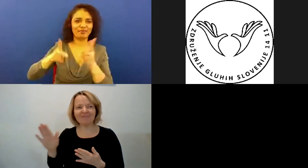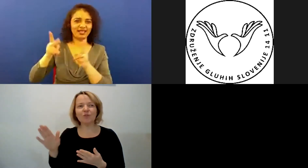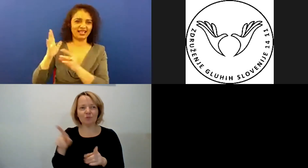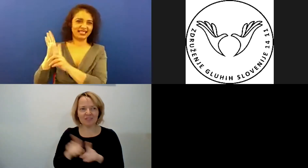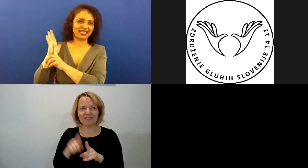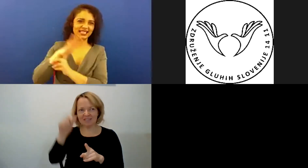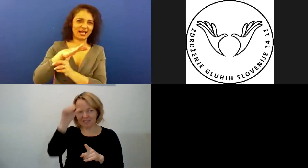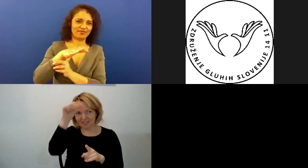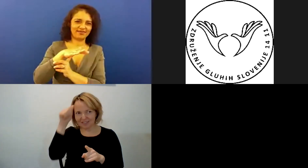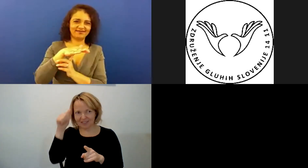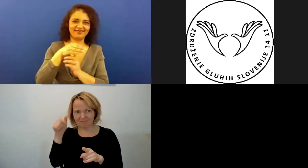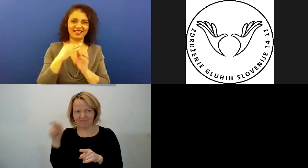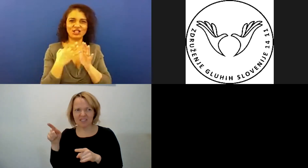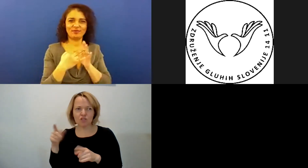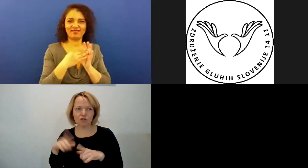interpreter error.